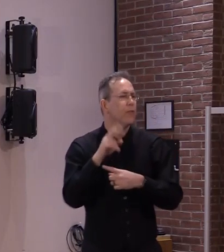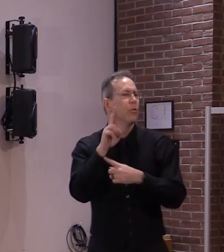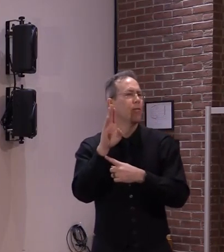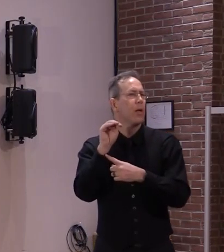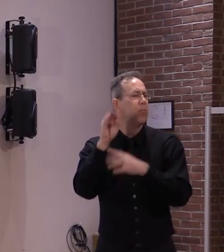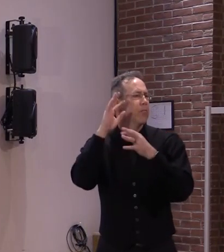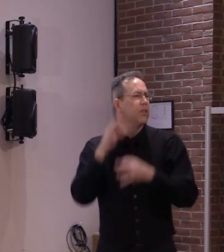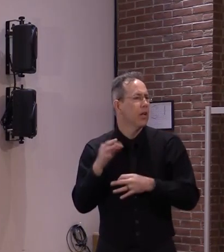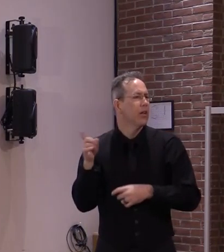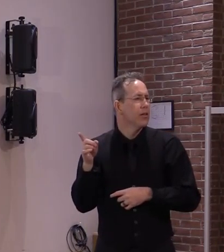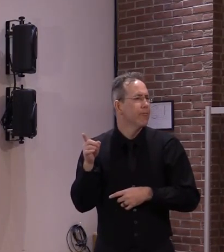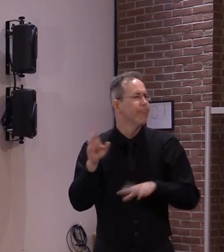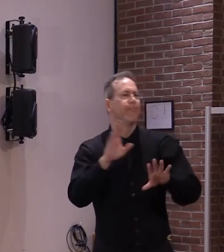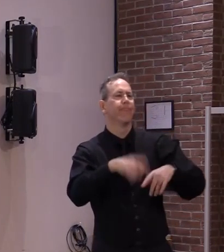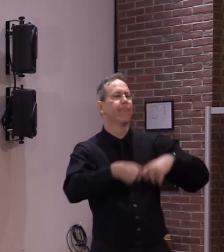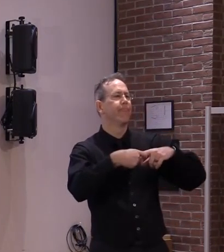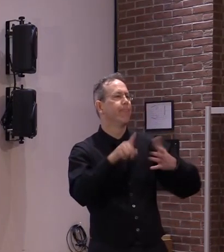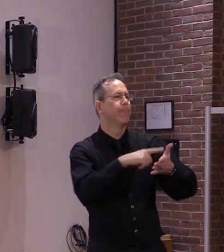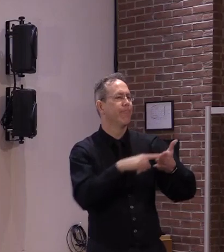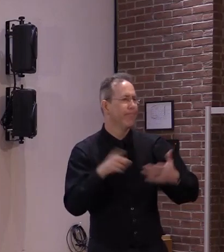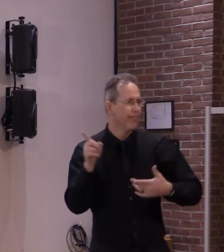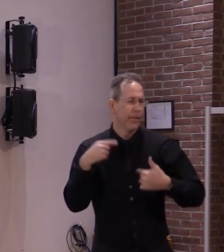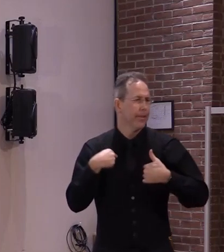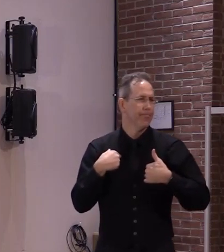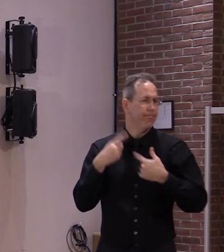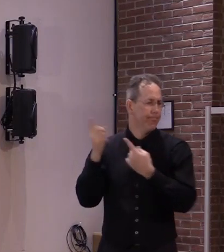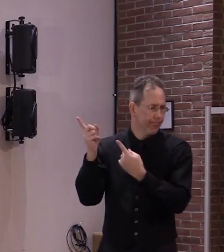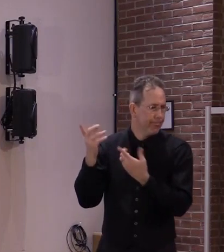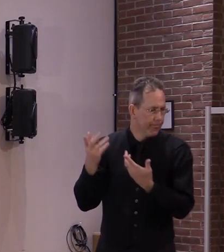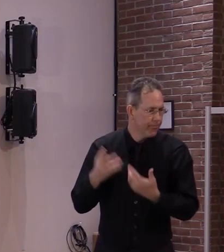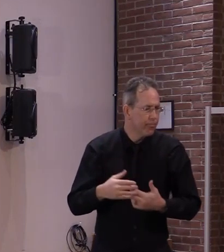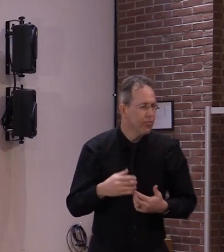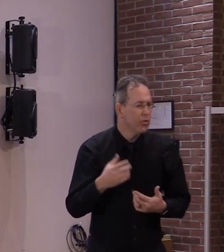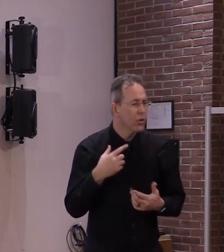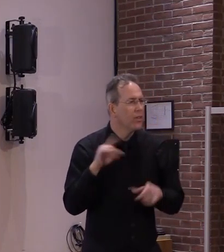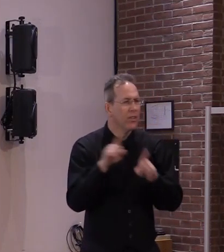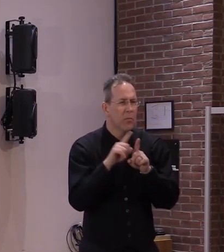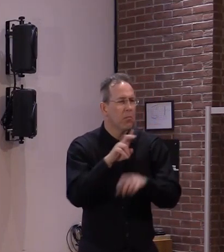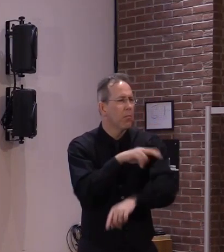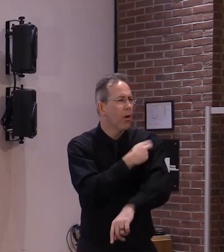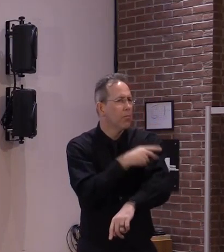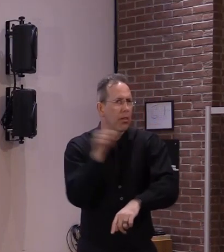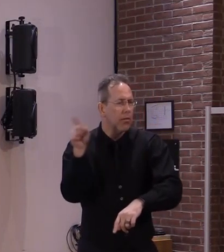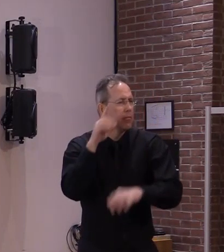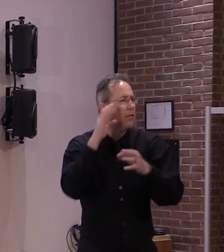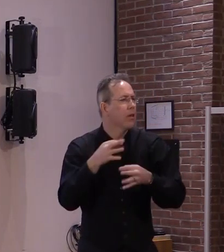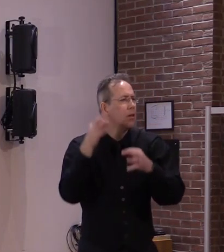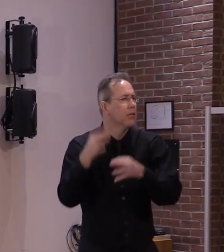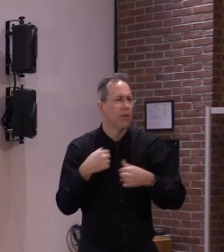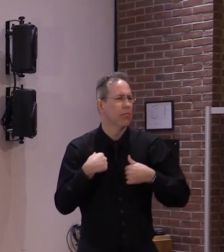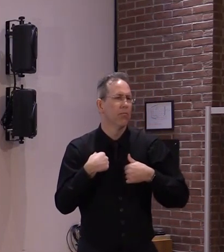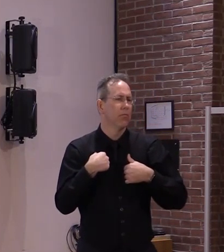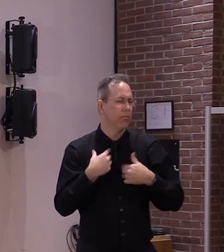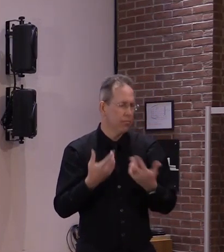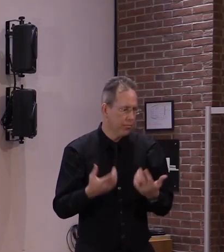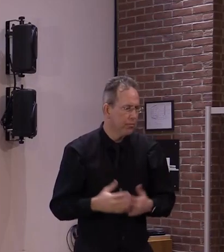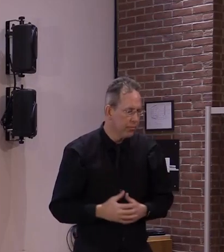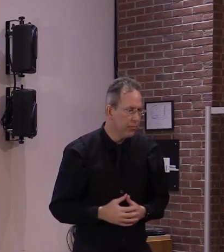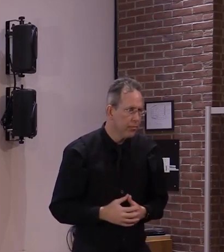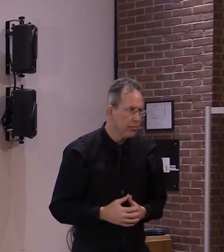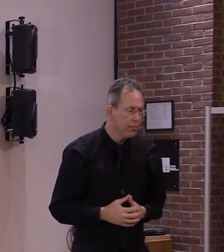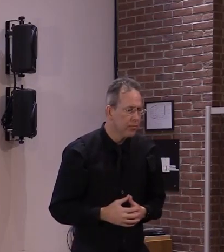Looking outside, I think the other clinics were correct in continuing on with the clinics. So